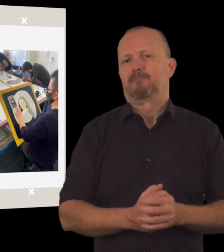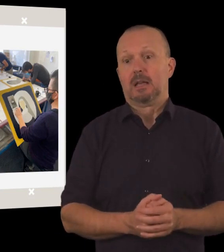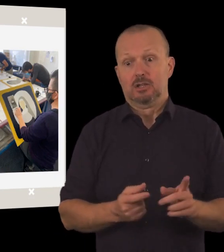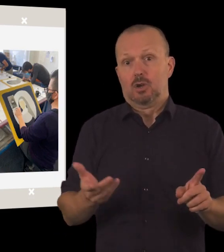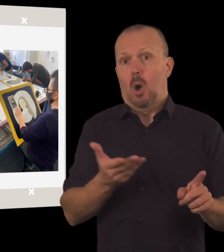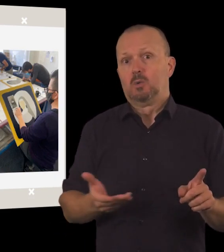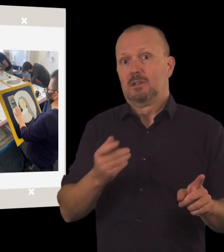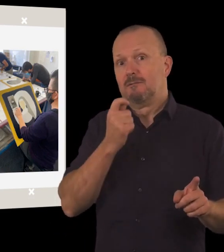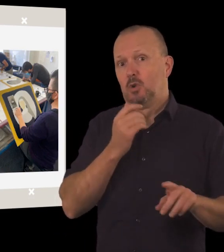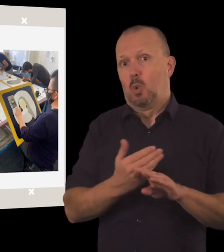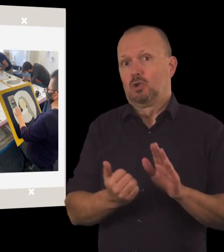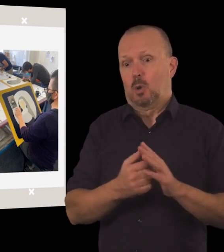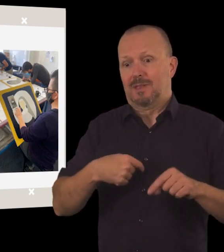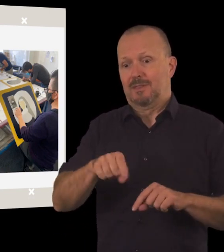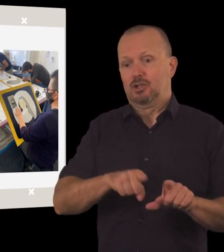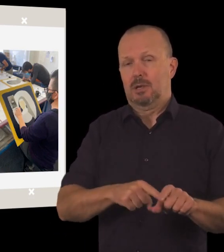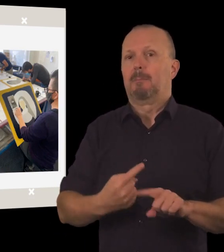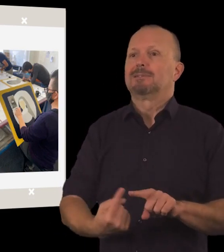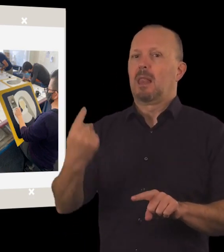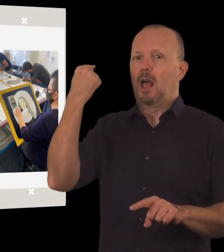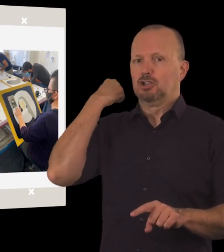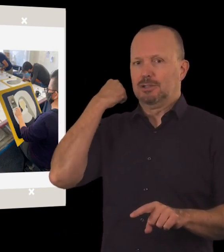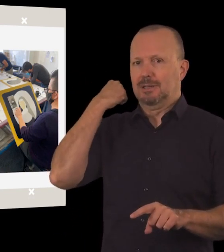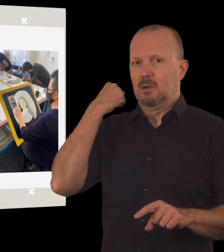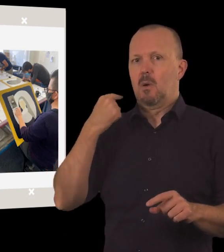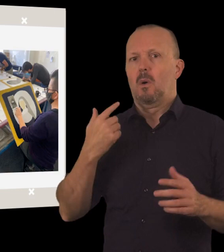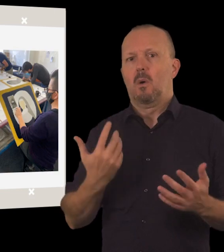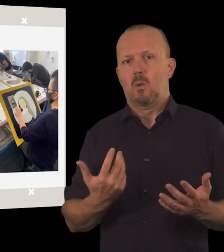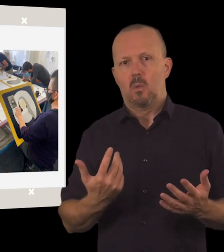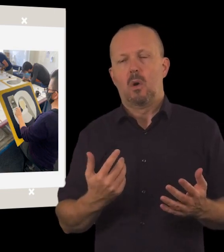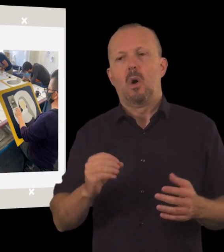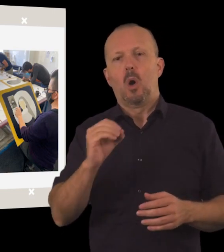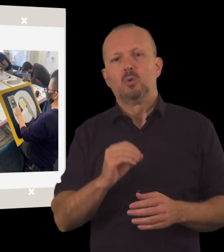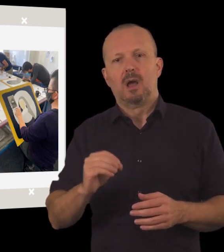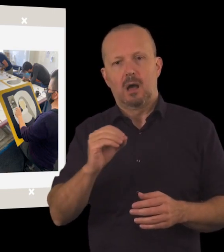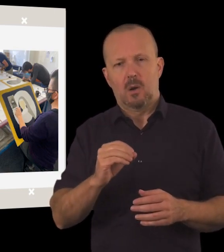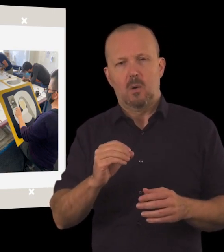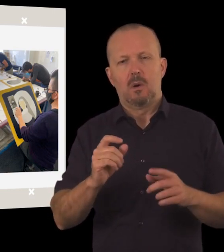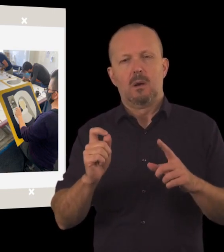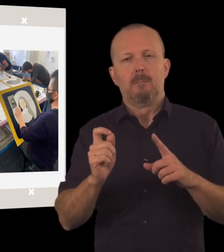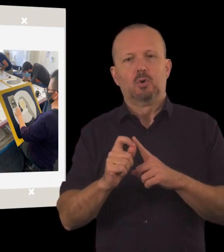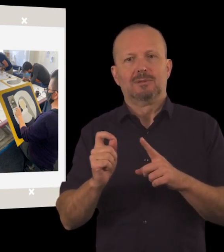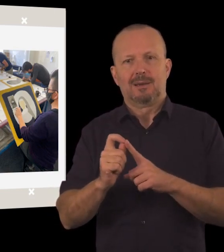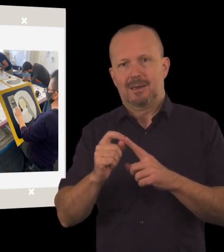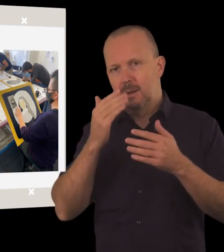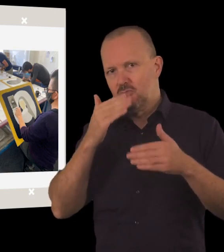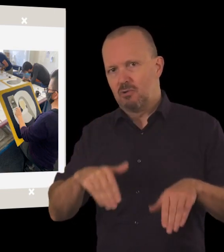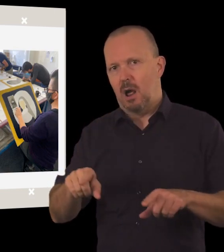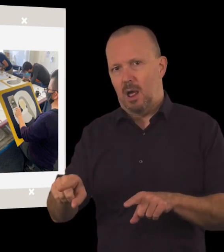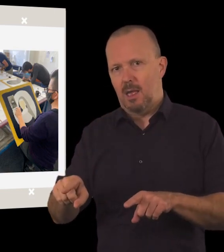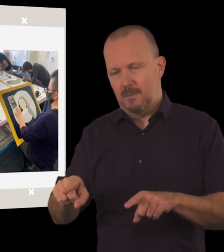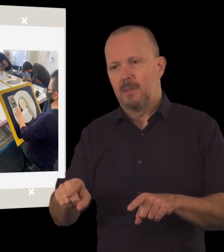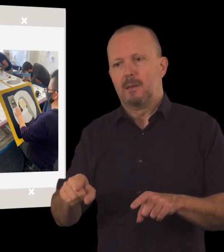of a loved tipuna, an ancestor. So these tipuna went on display at the Tauraka